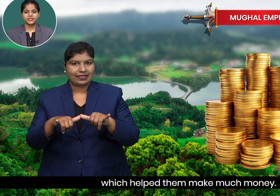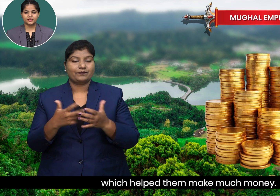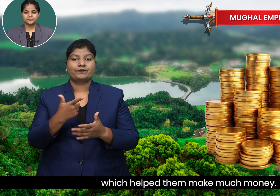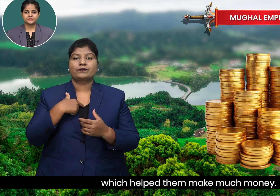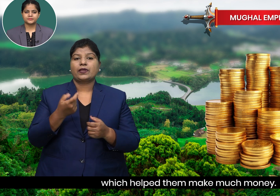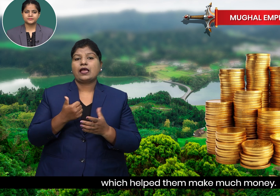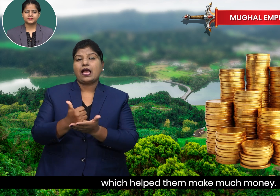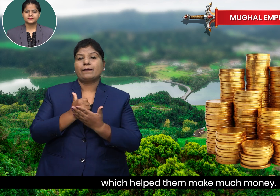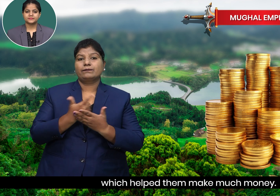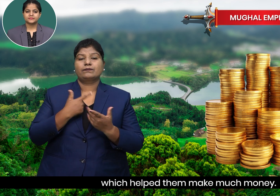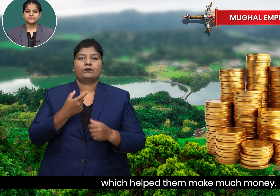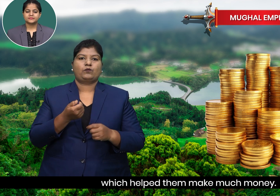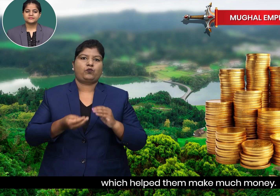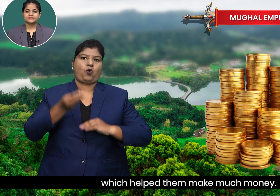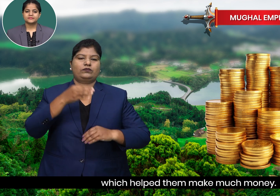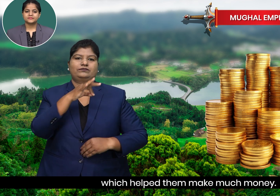much money.